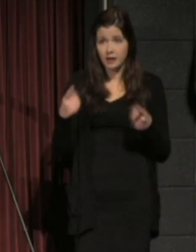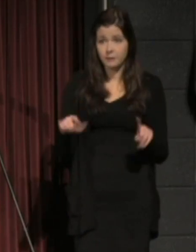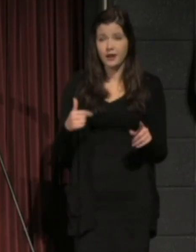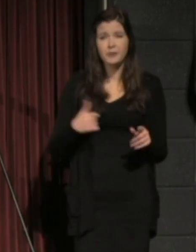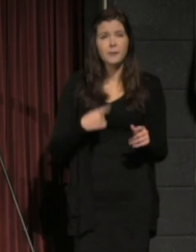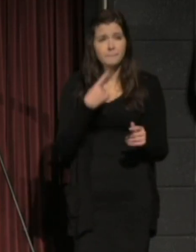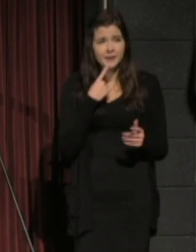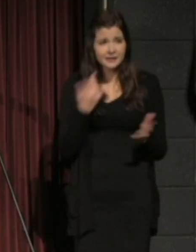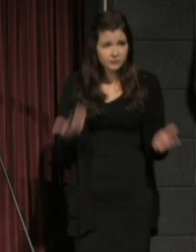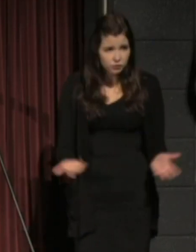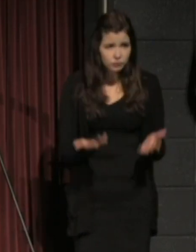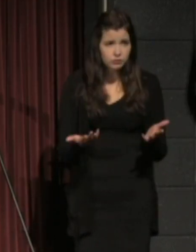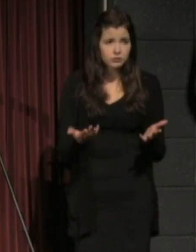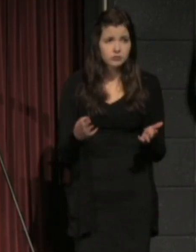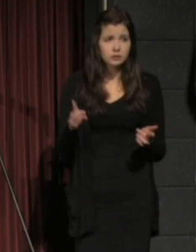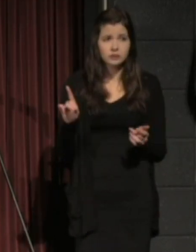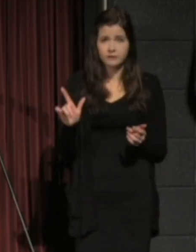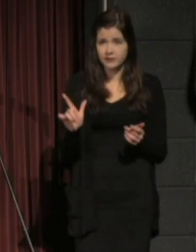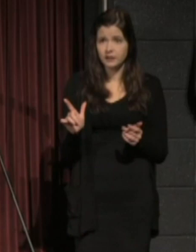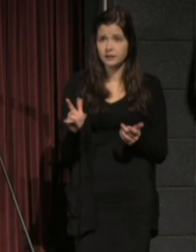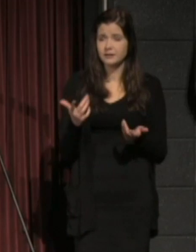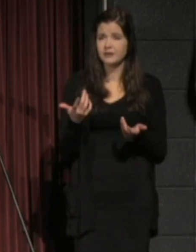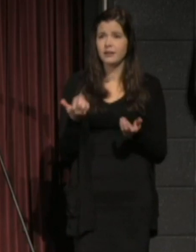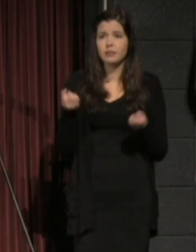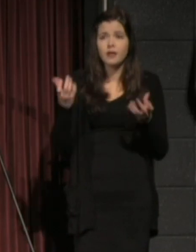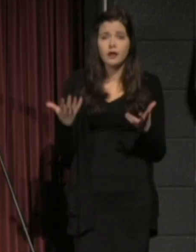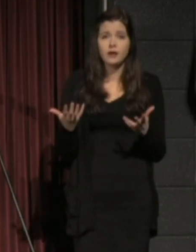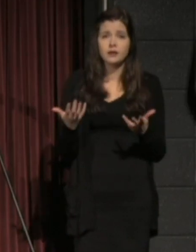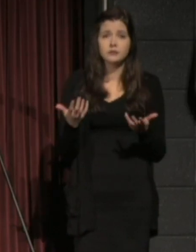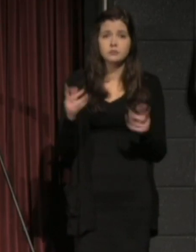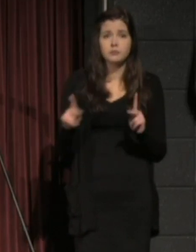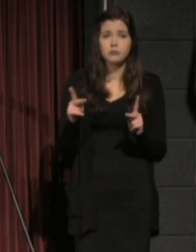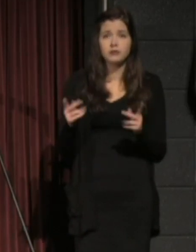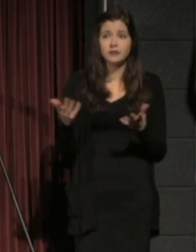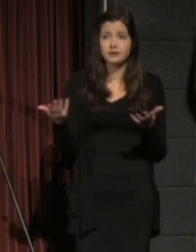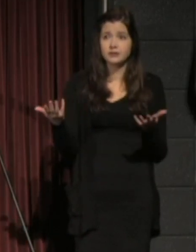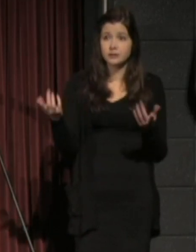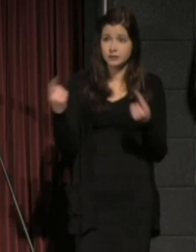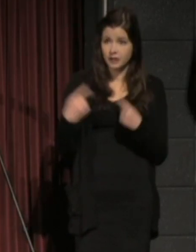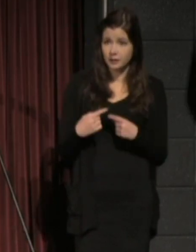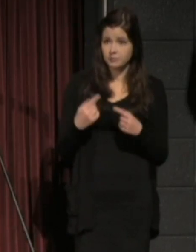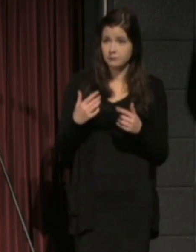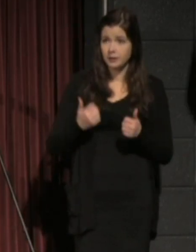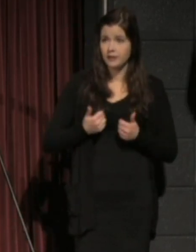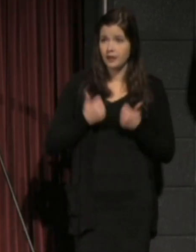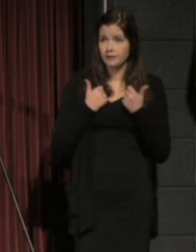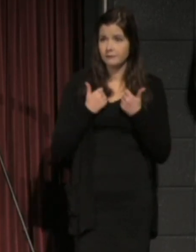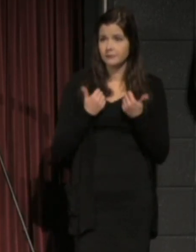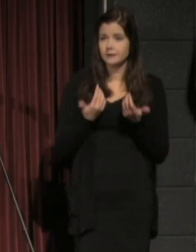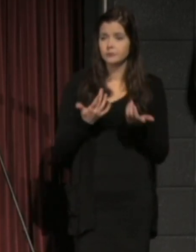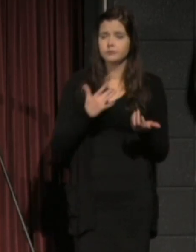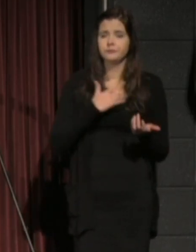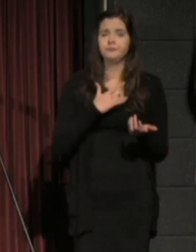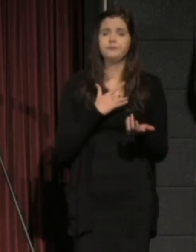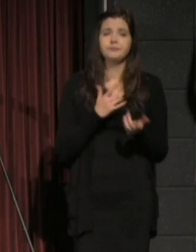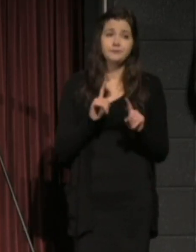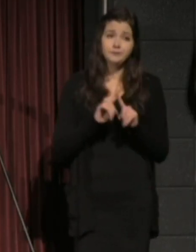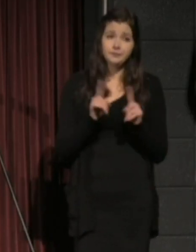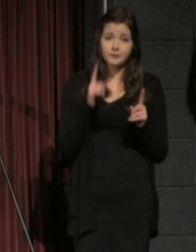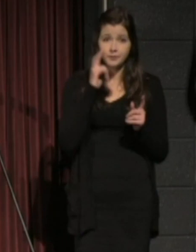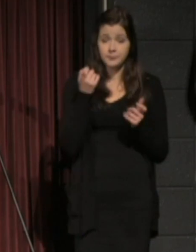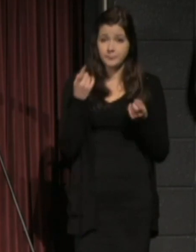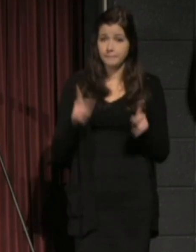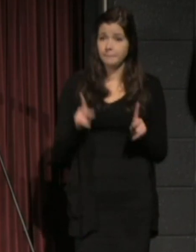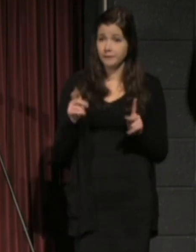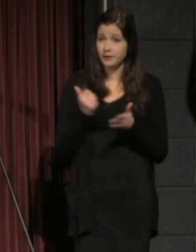to miss Lake Region and Devil's Lake enormously. The people that have come into my life since starting college have my heart. But because of those people